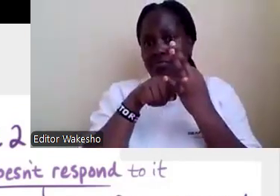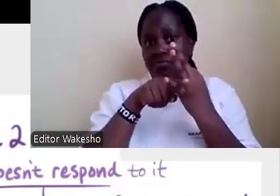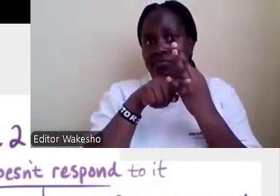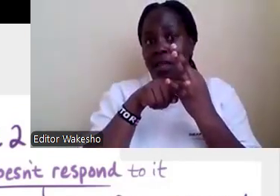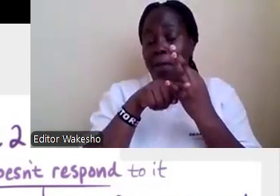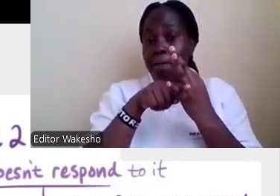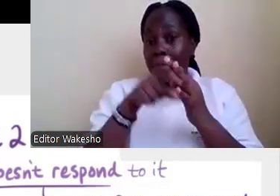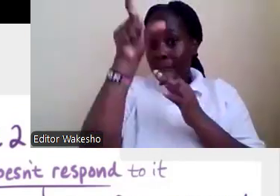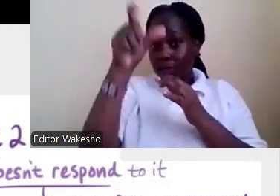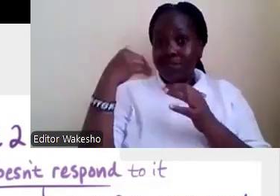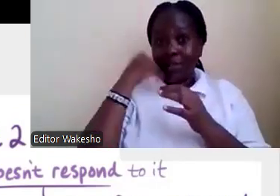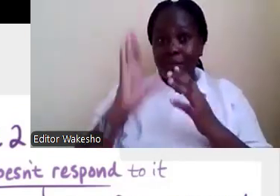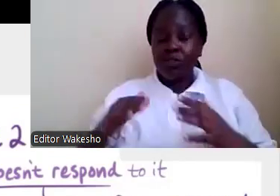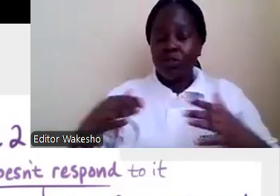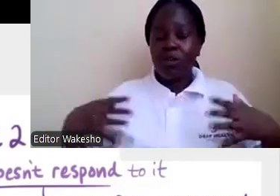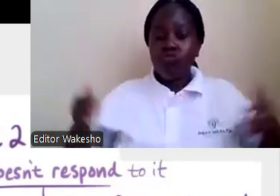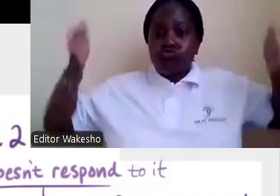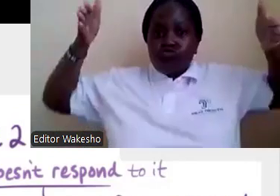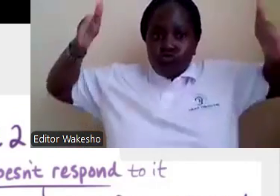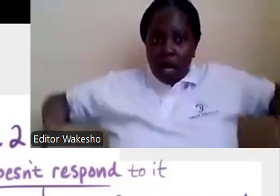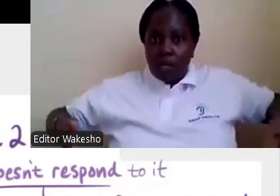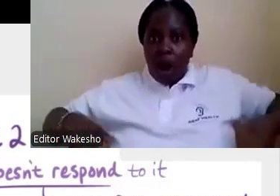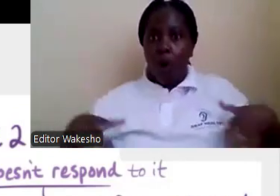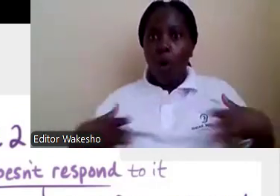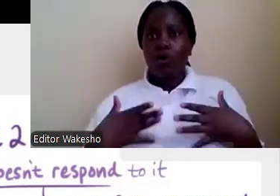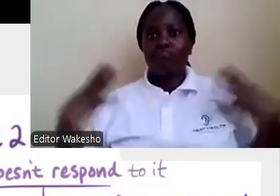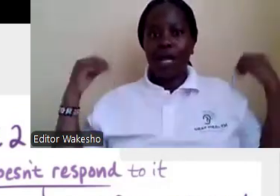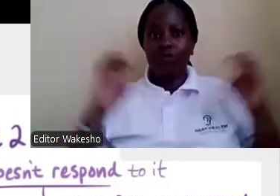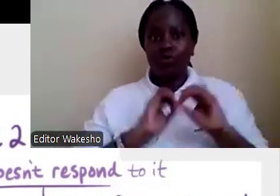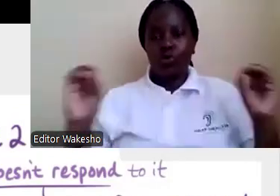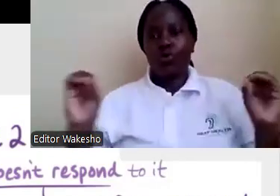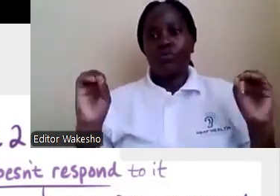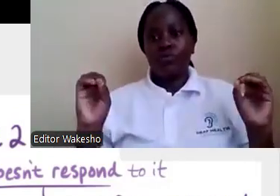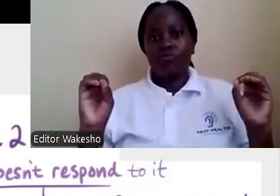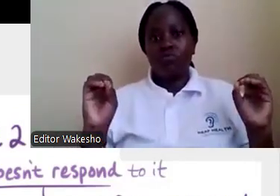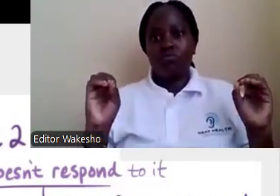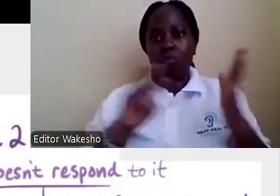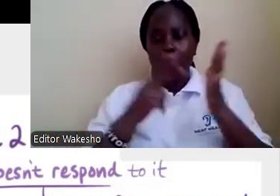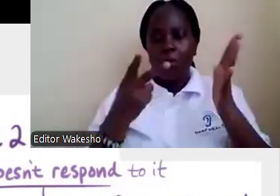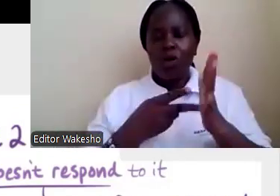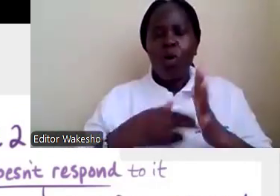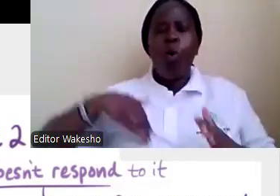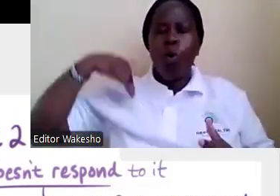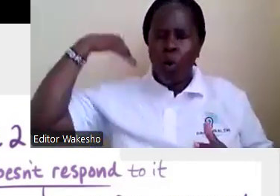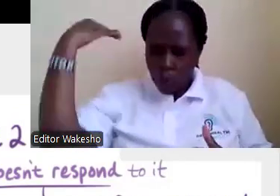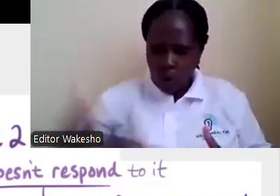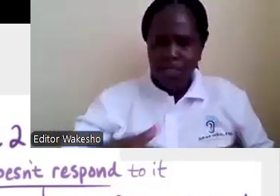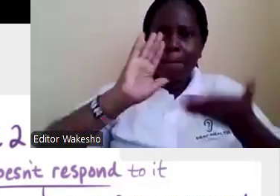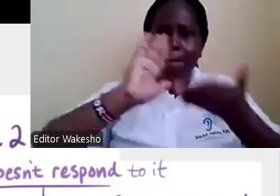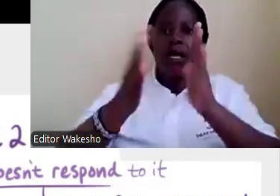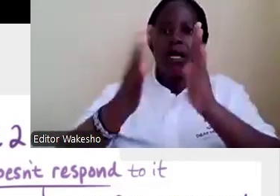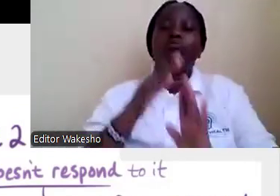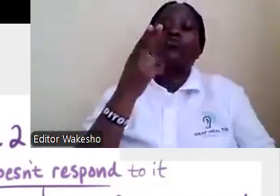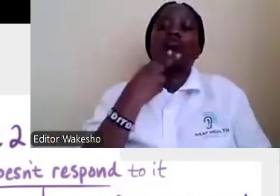they don't exercise much or they are hypertensive, we see that they tend to have a higher chance of developing type